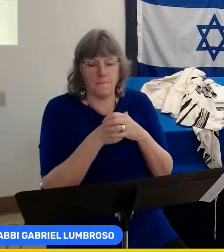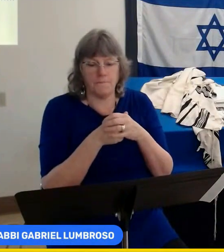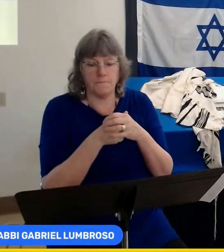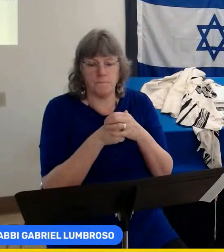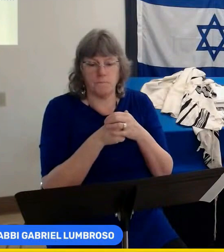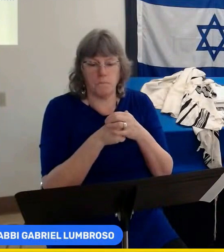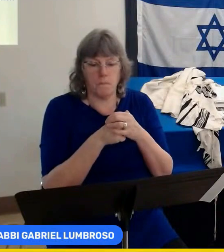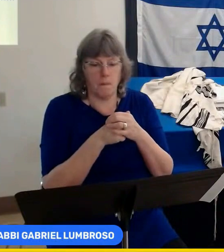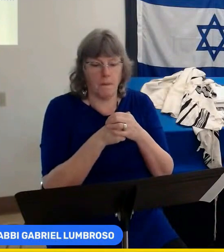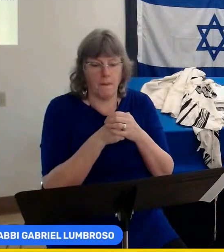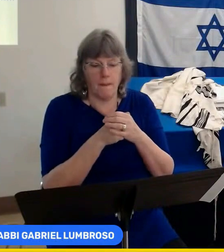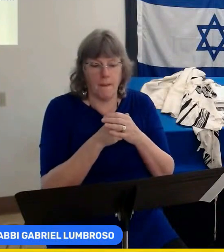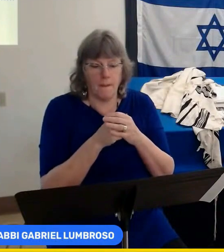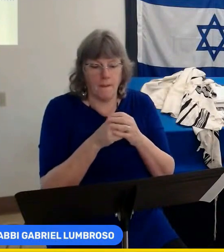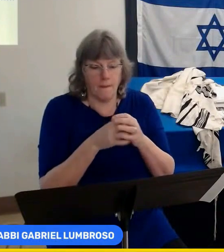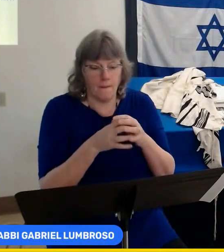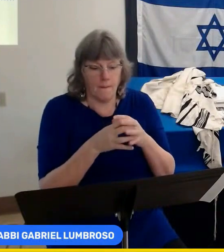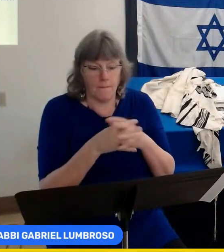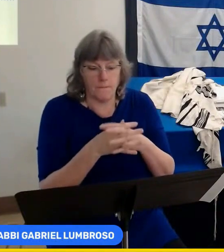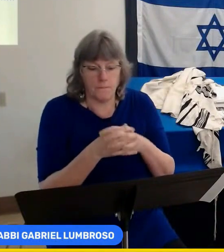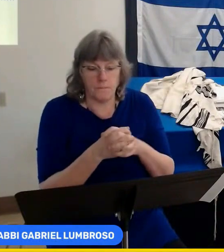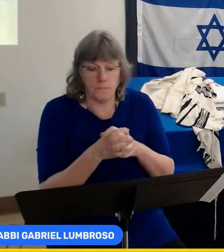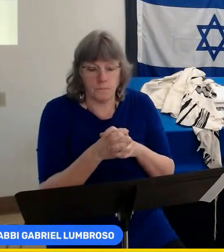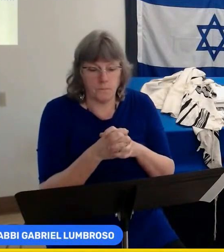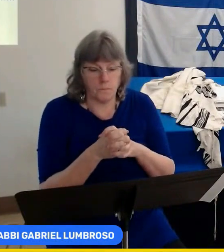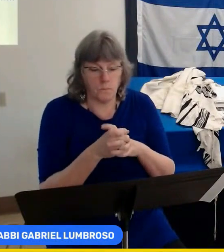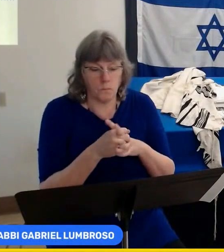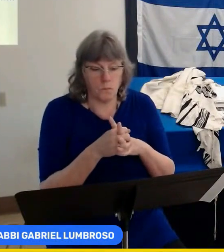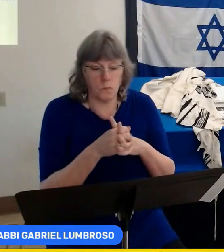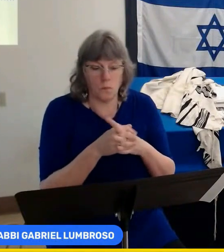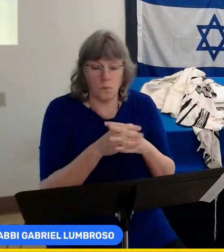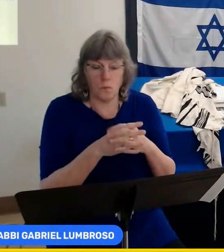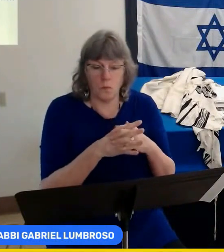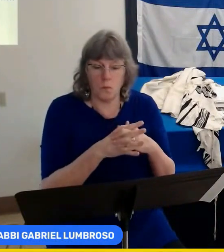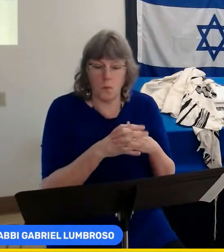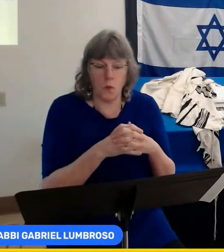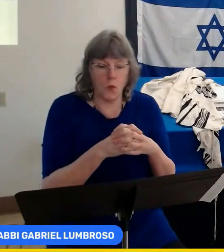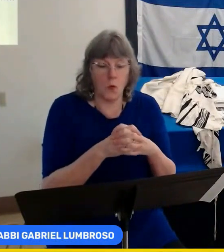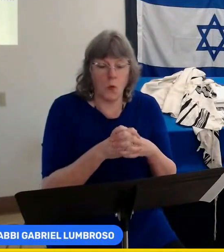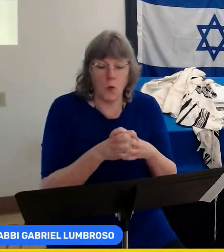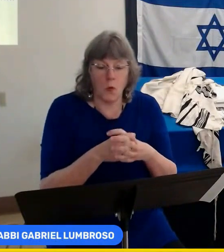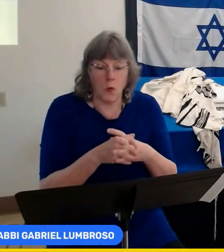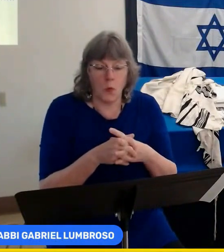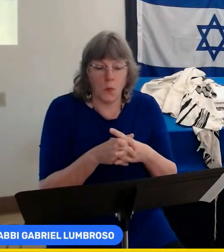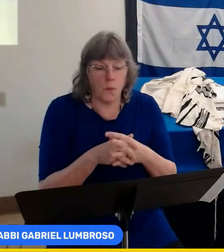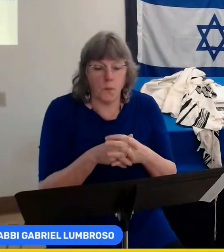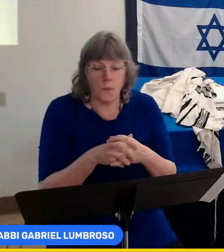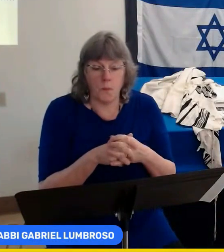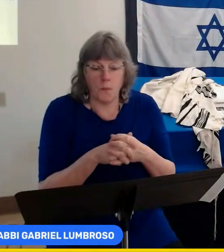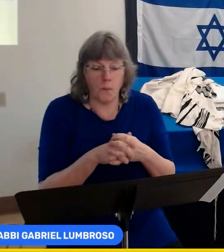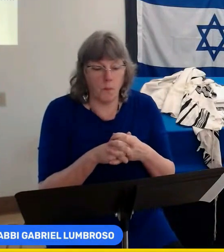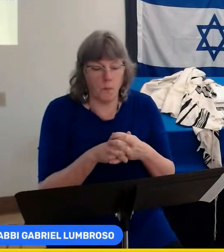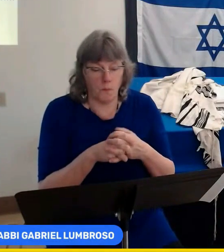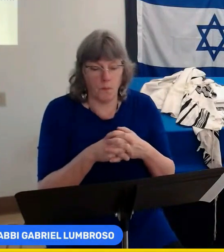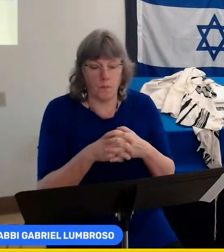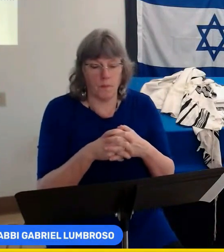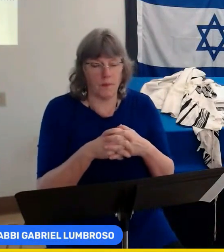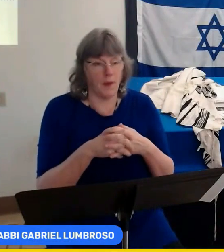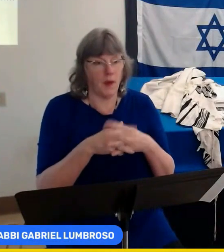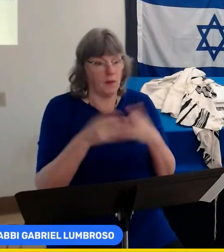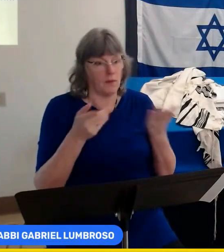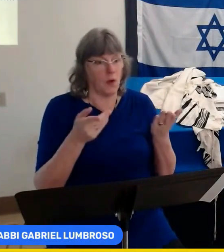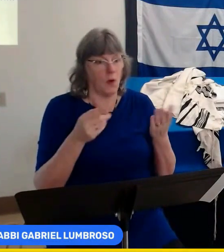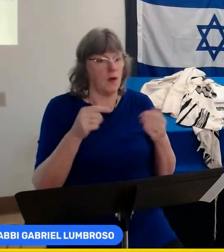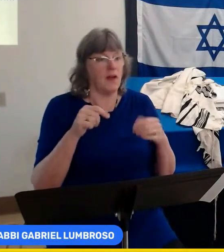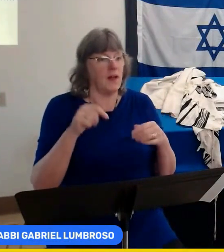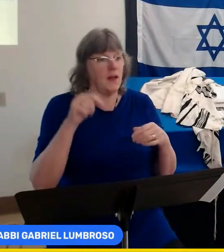Yeshua came into Galilee proclaiming the gospel of God. Again, you're supposed to know what it means. And if